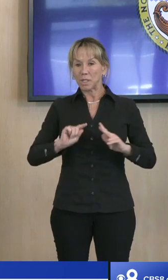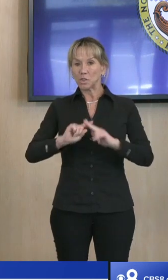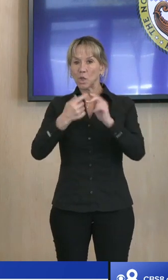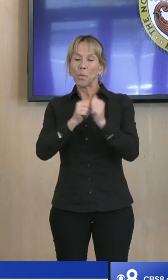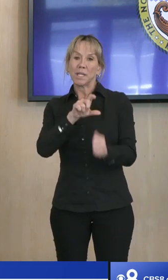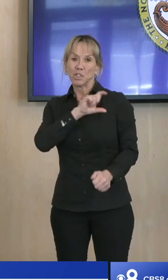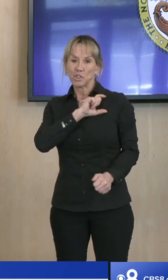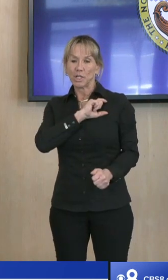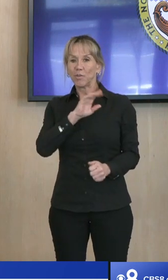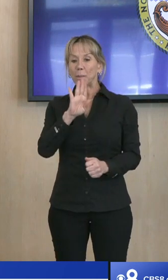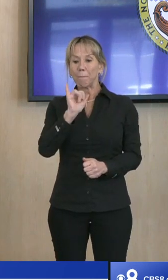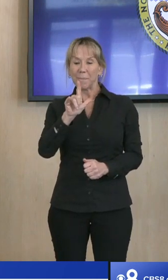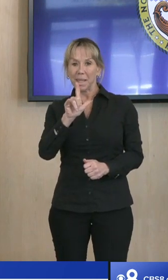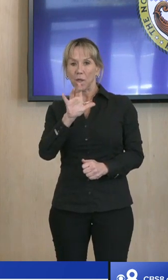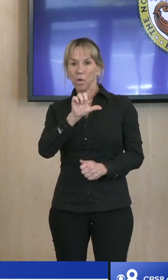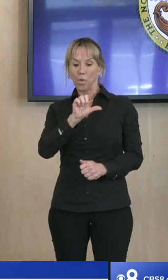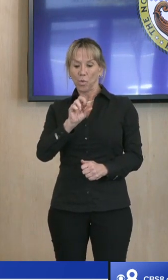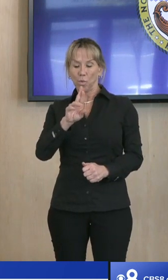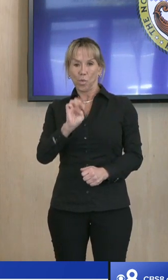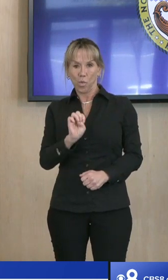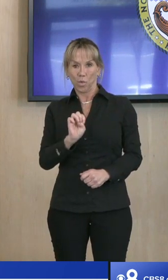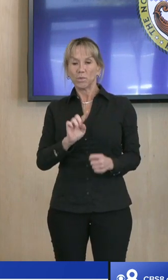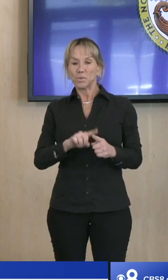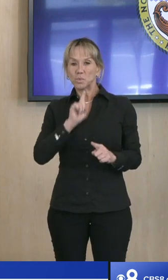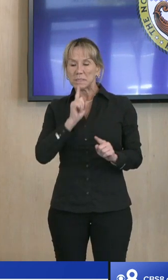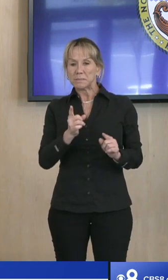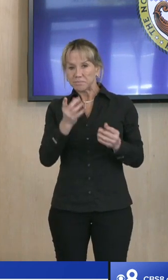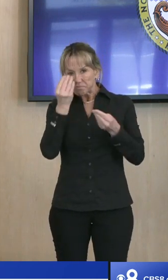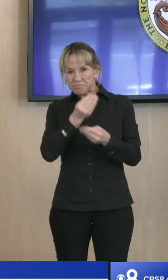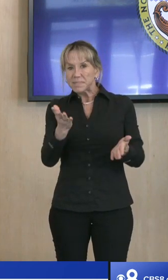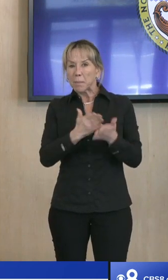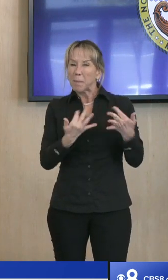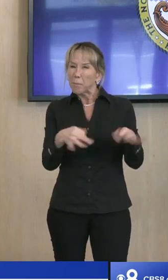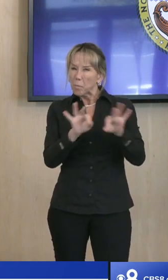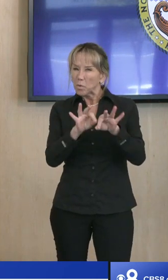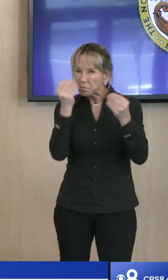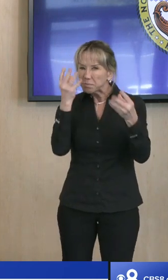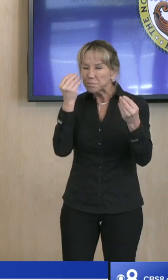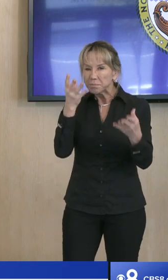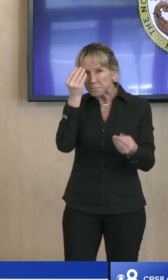Sheriff, Bill Gore, to give us some important information.